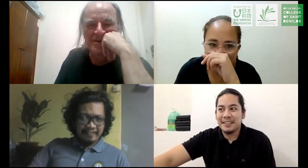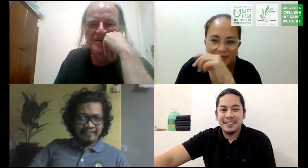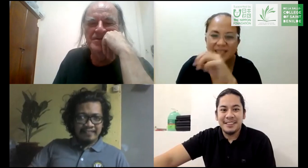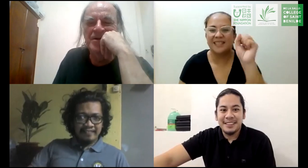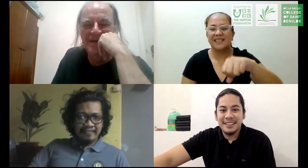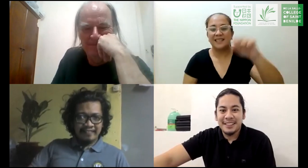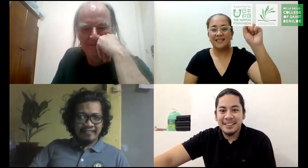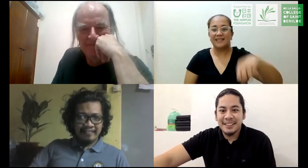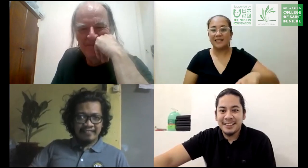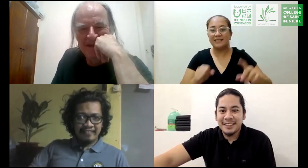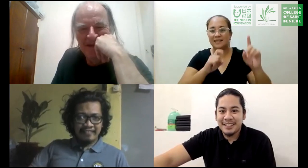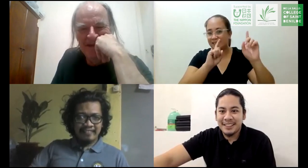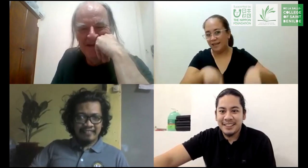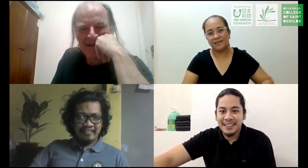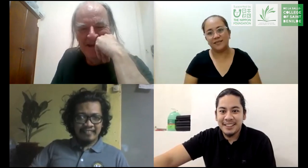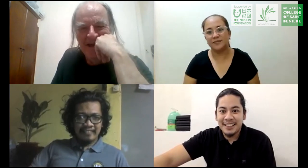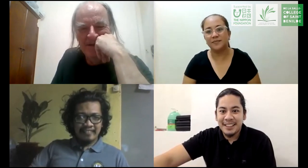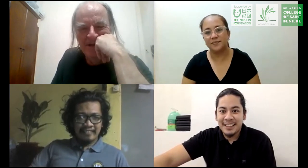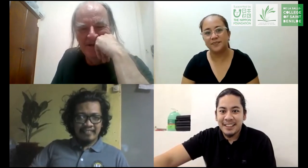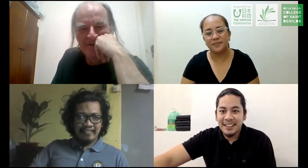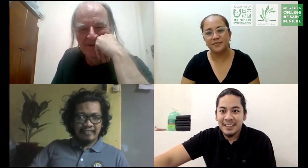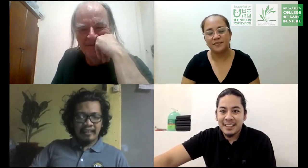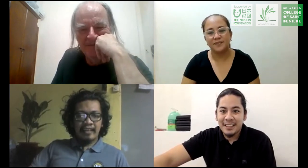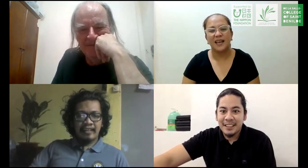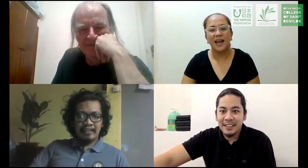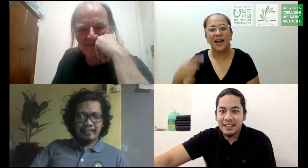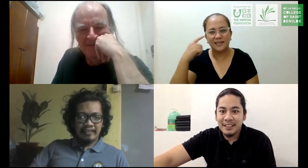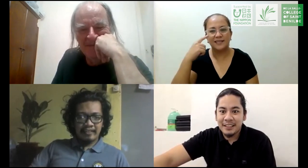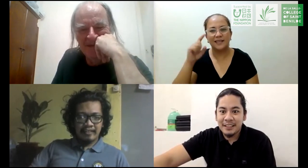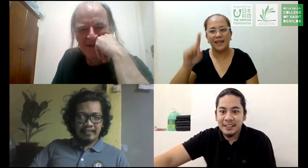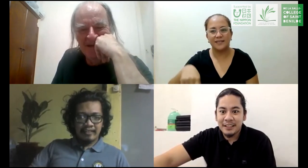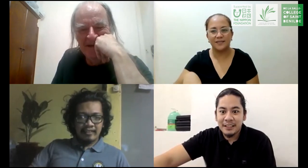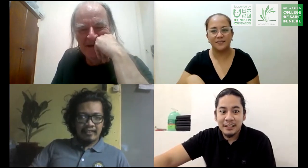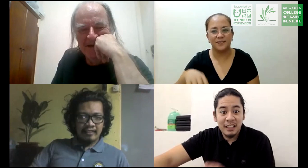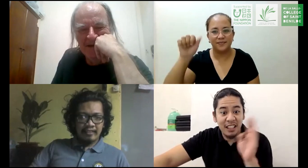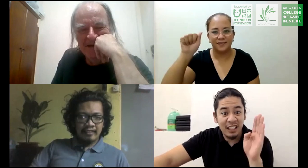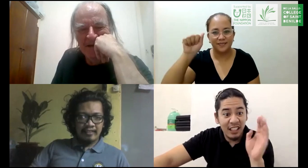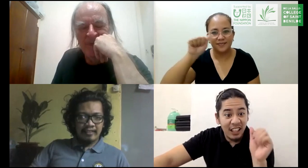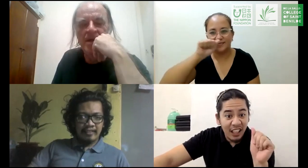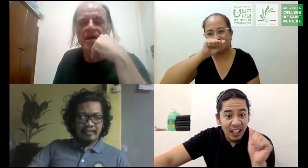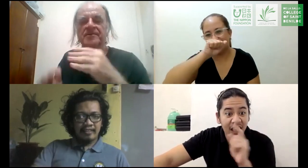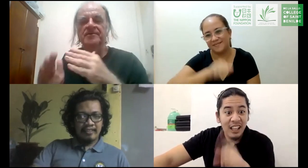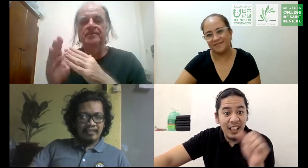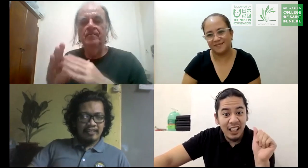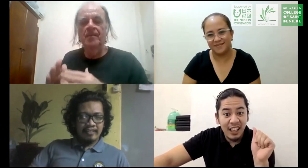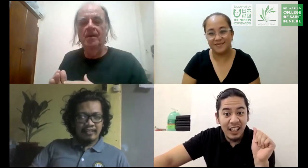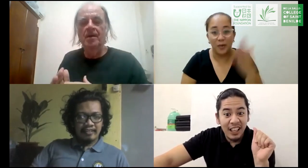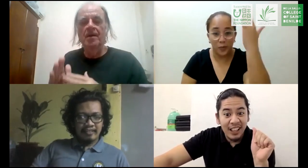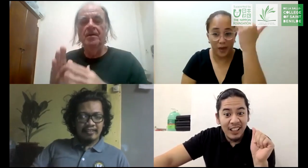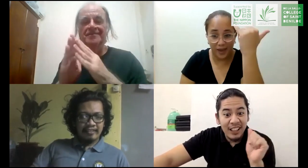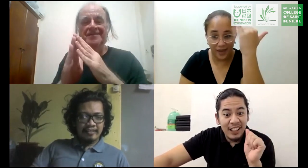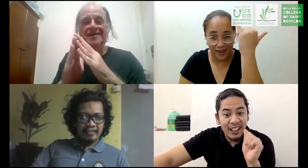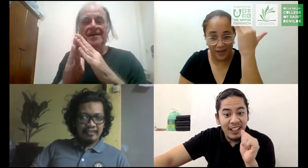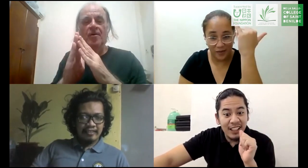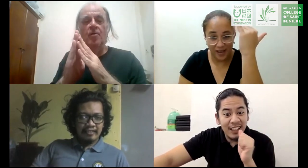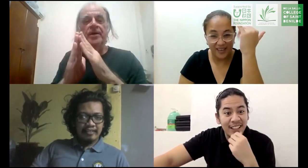guessed. the answer. Sorry. A is the answer. Because